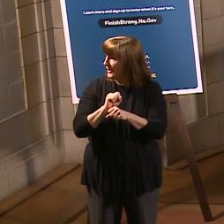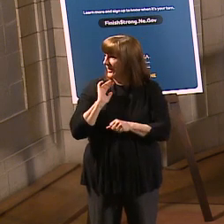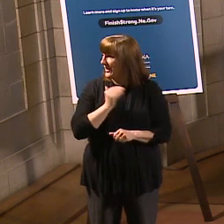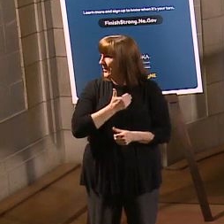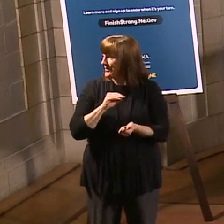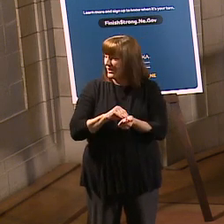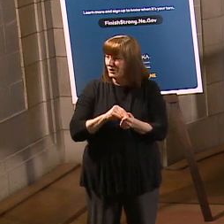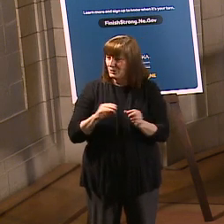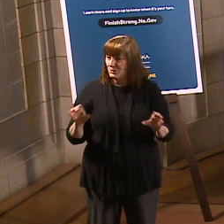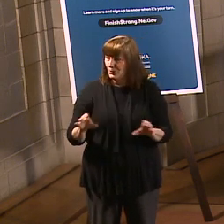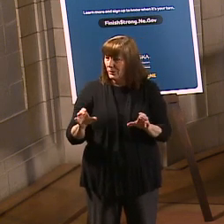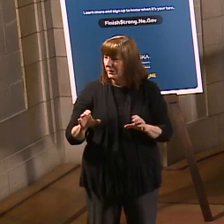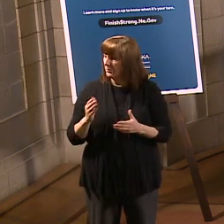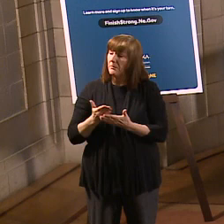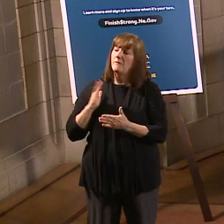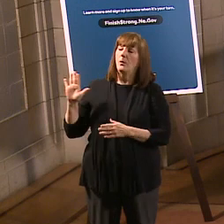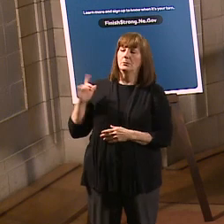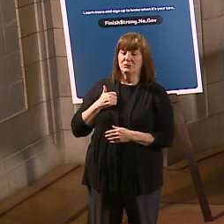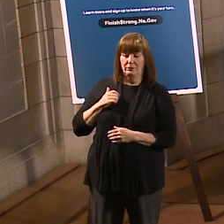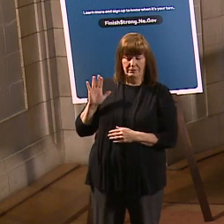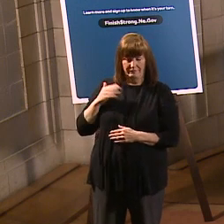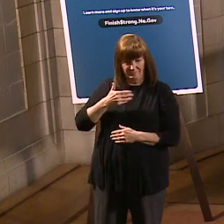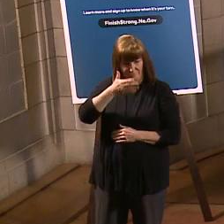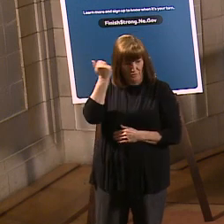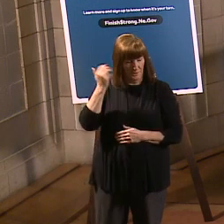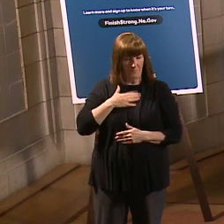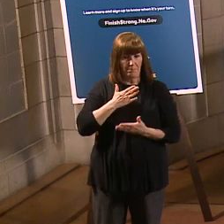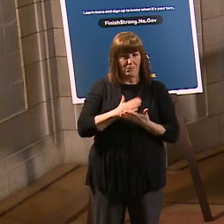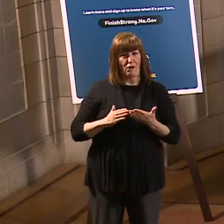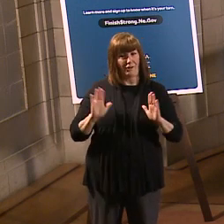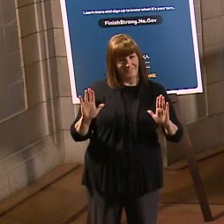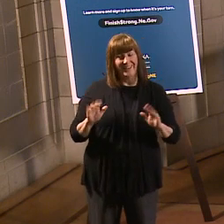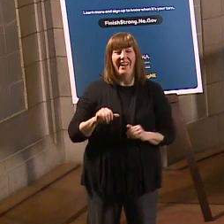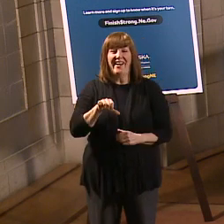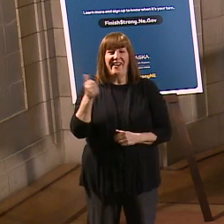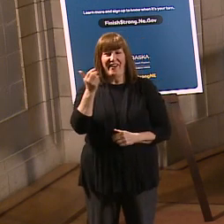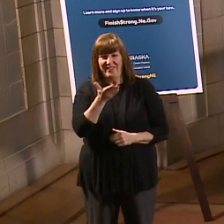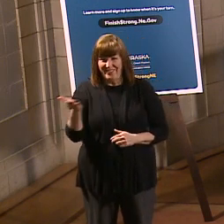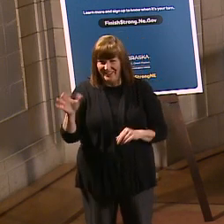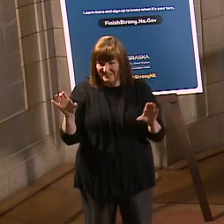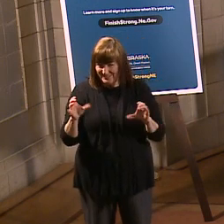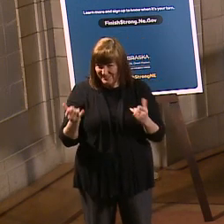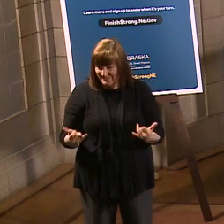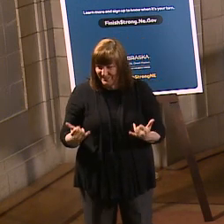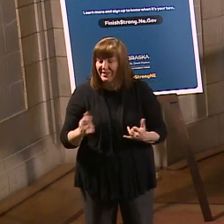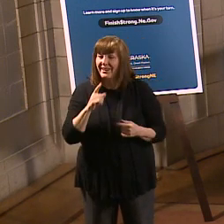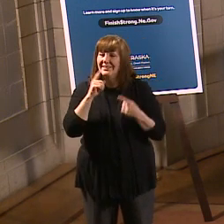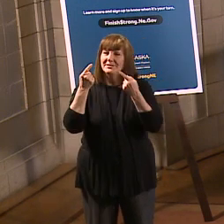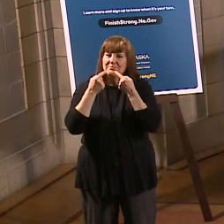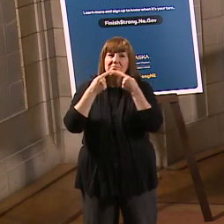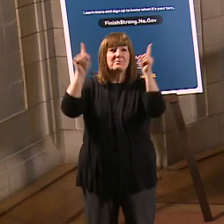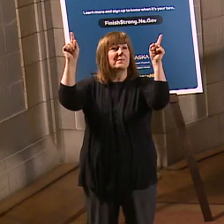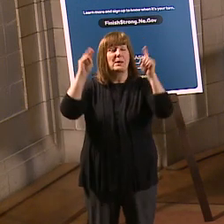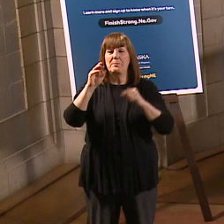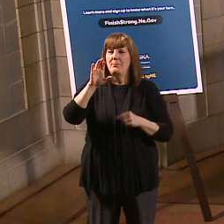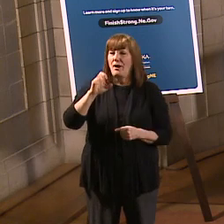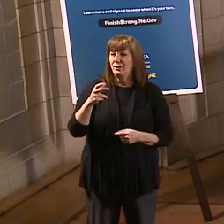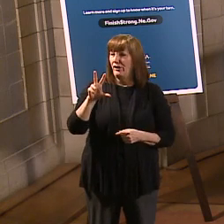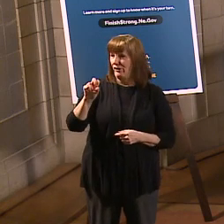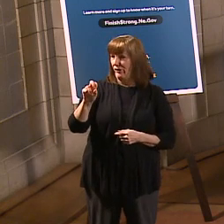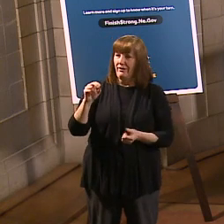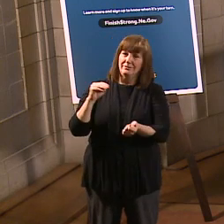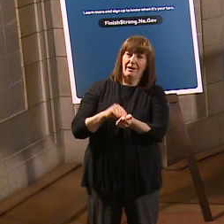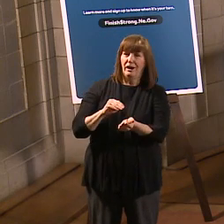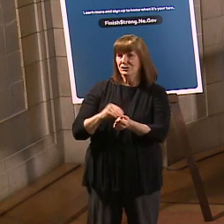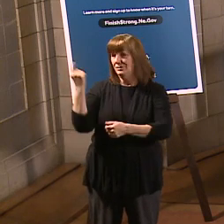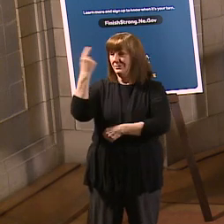doing? Oh, I'm sorry, before you do that, sorry, I almost forgot my part. The other thing we're doing is proclaiming March 30th,